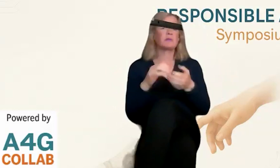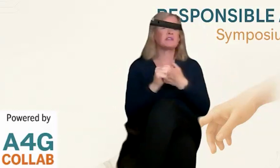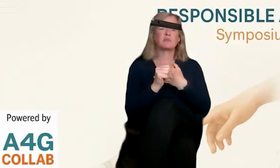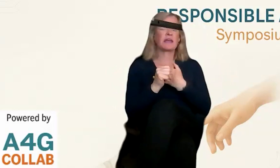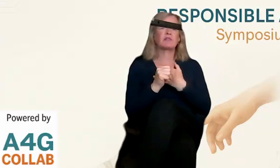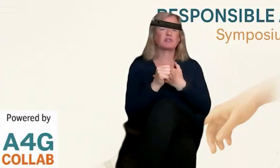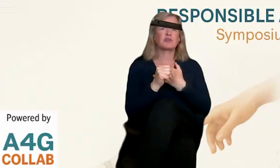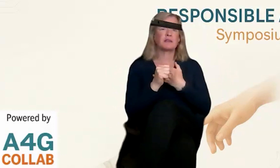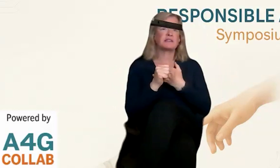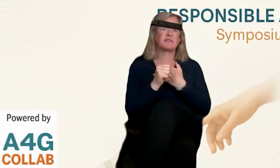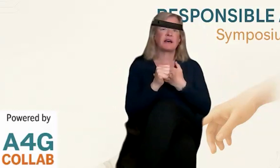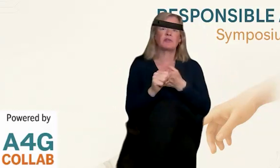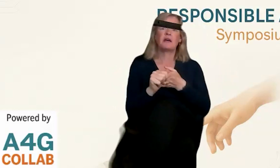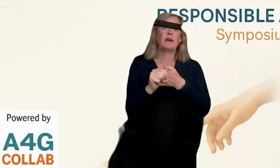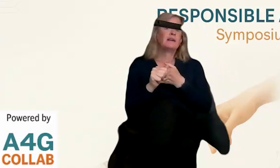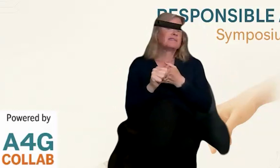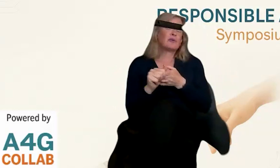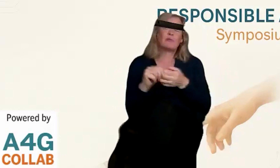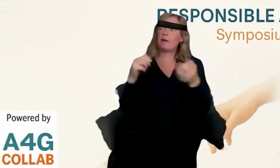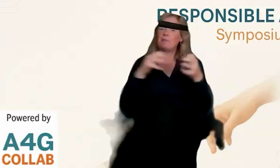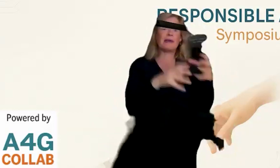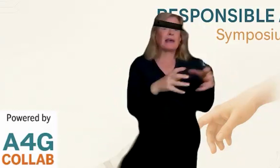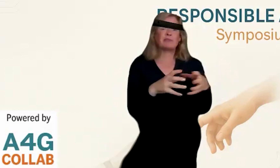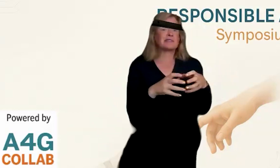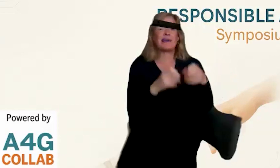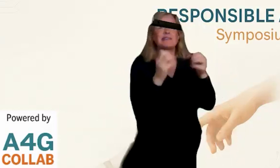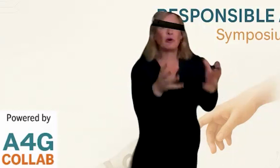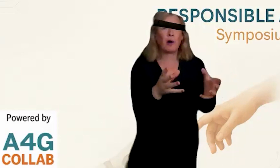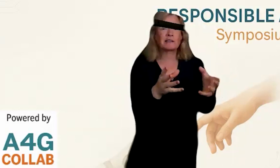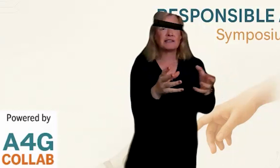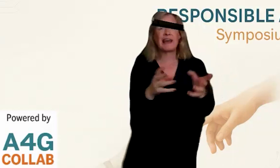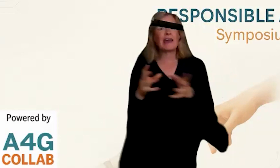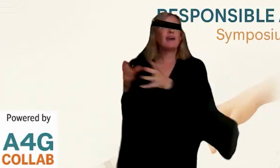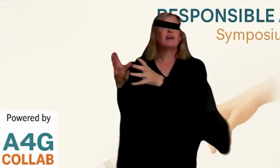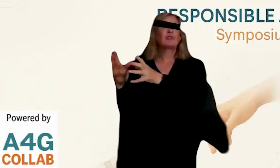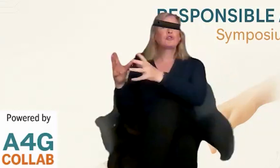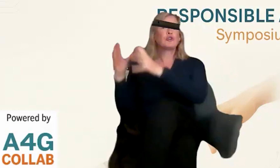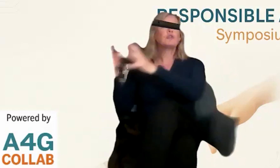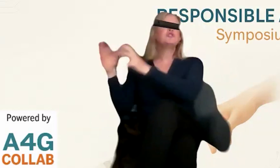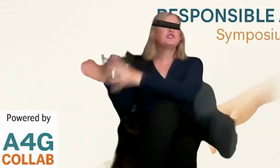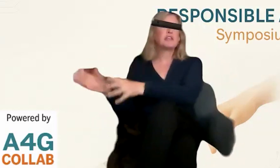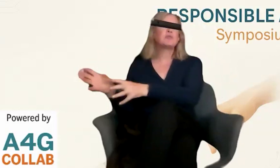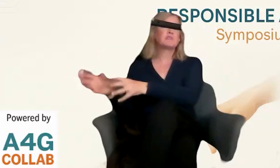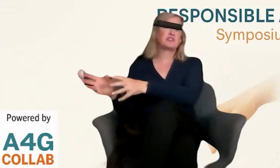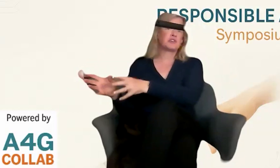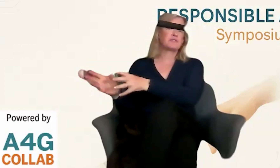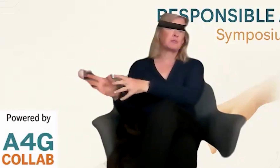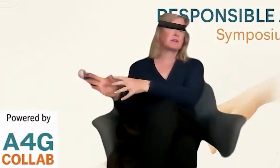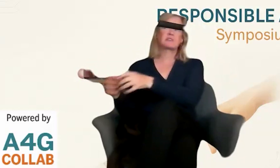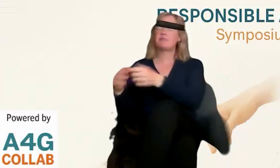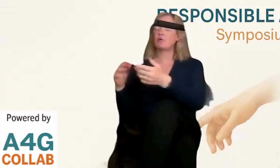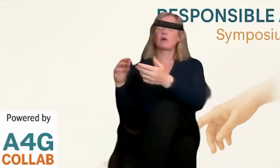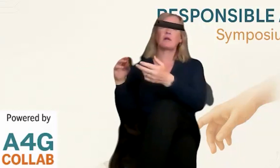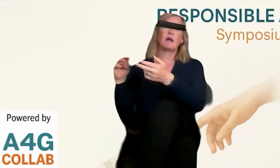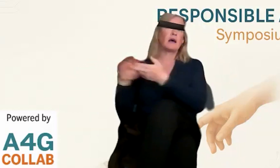social determinants or behavioral determinants of health. So being able to say, take a walk today, could genuinely shift